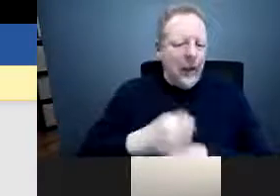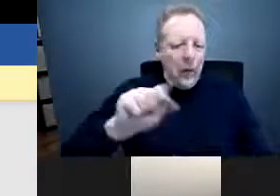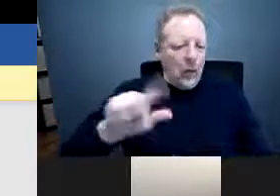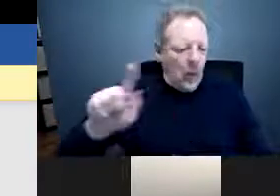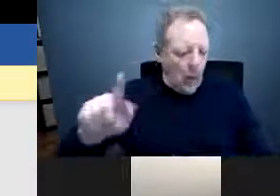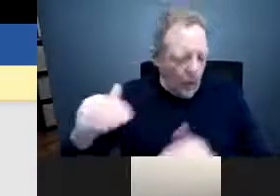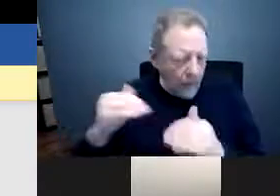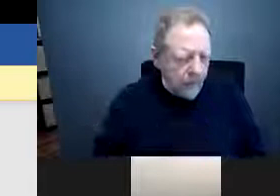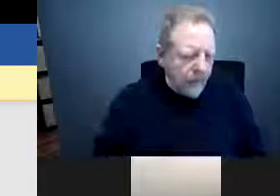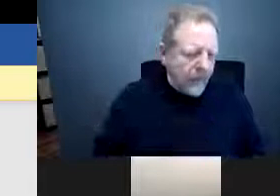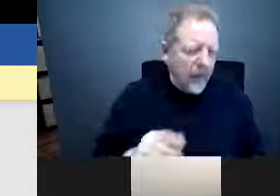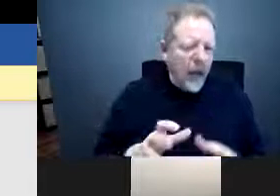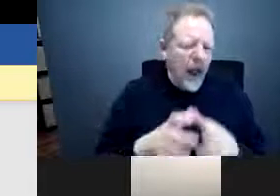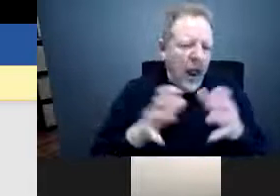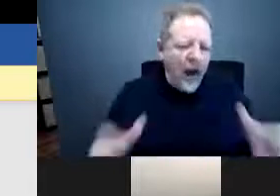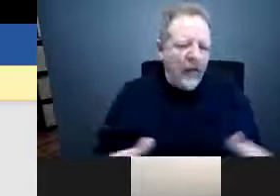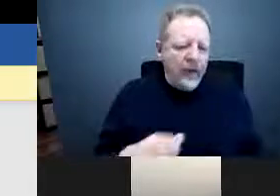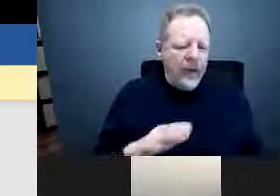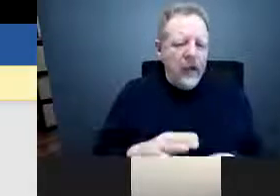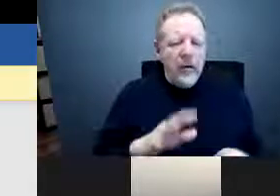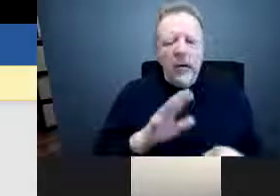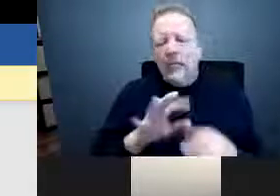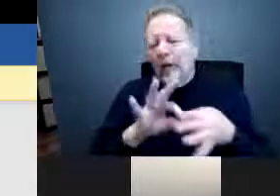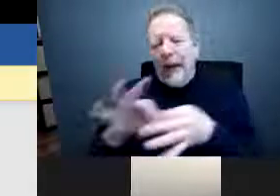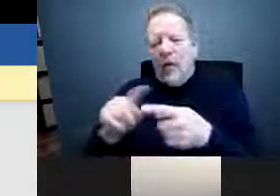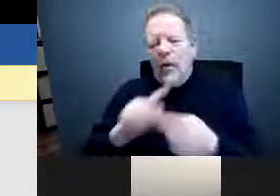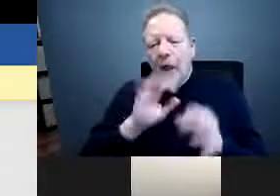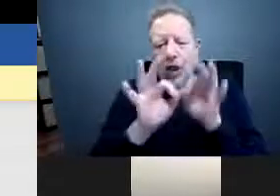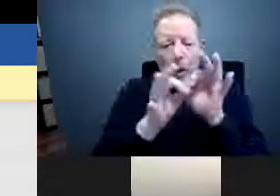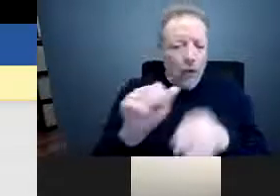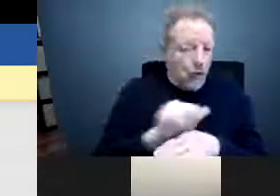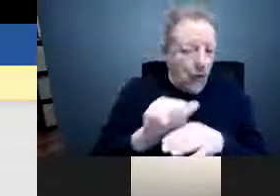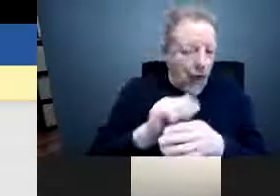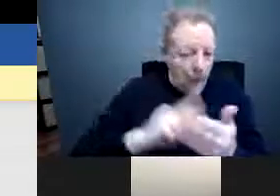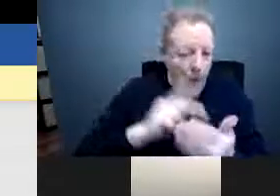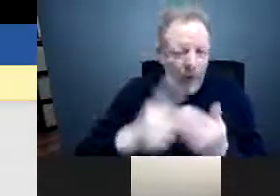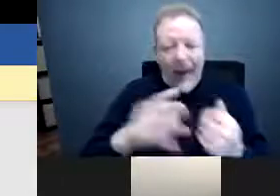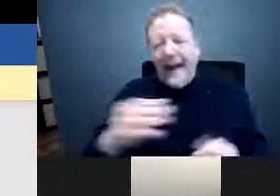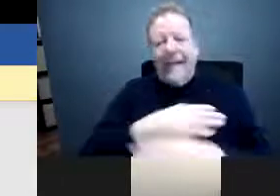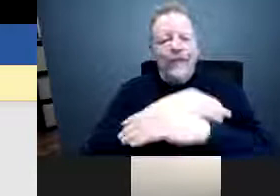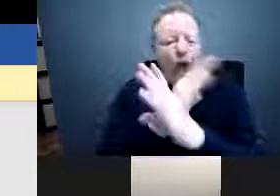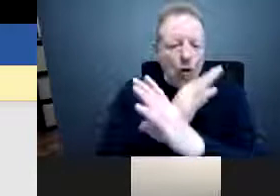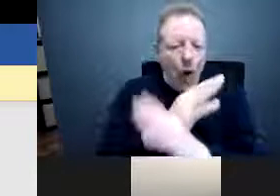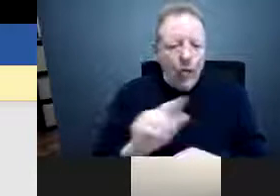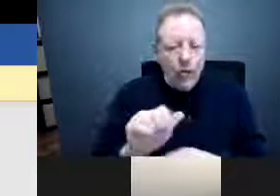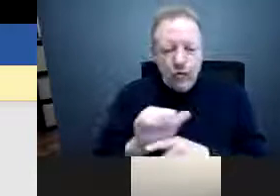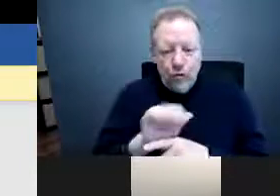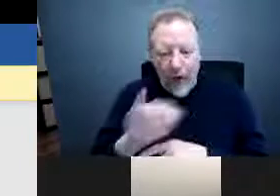A lot of it was around the interpreter training program, offering virtual training, community